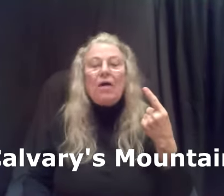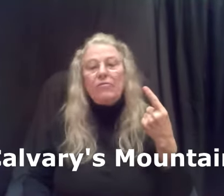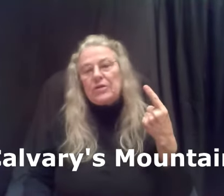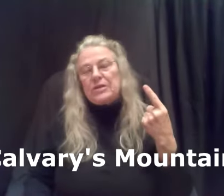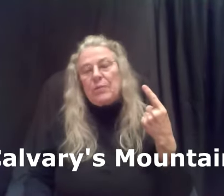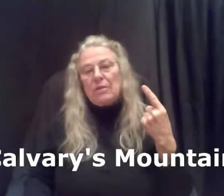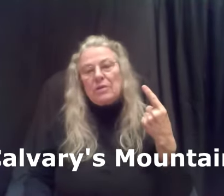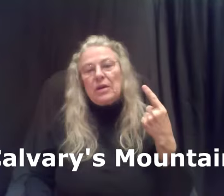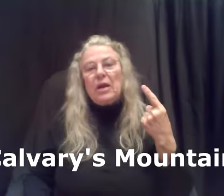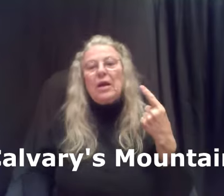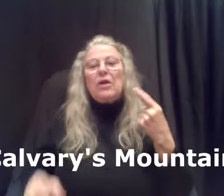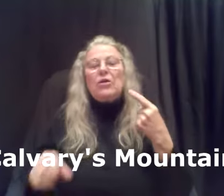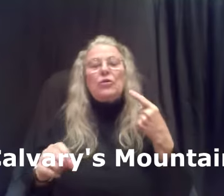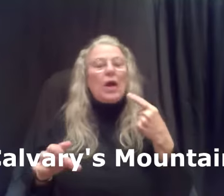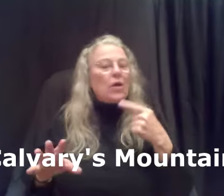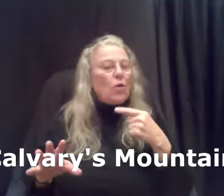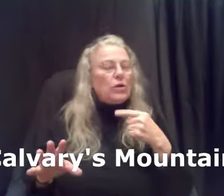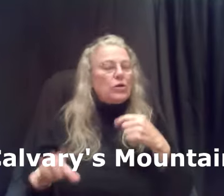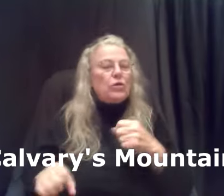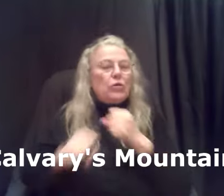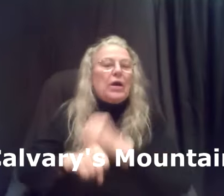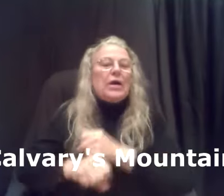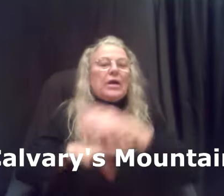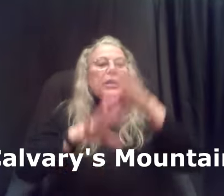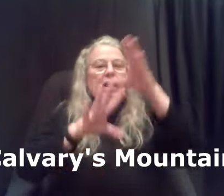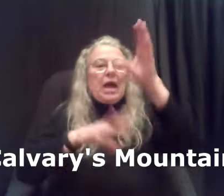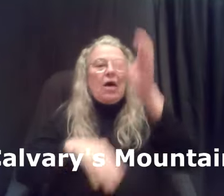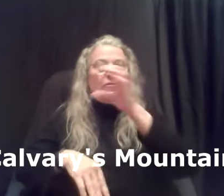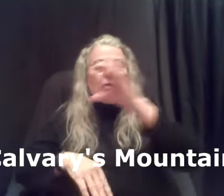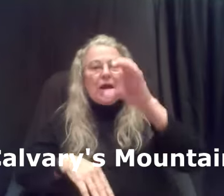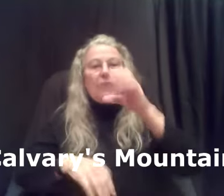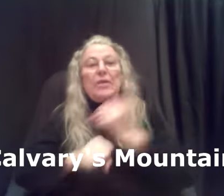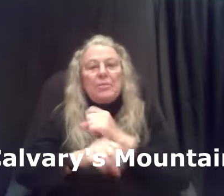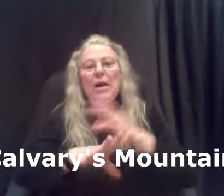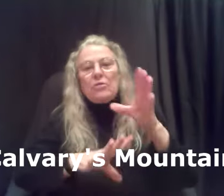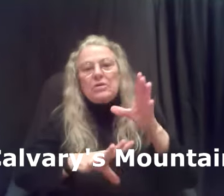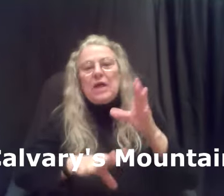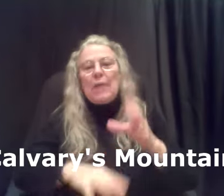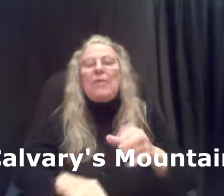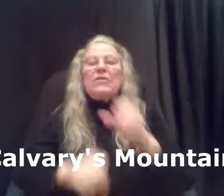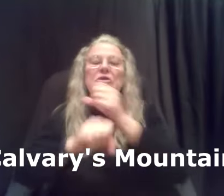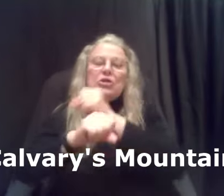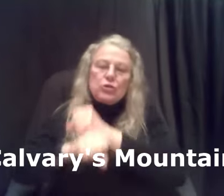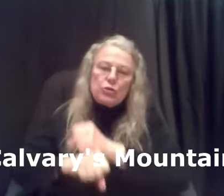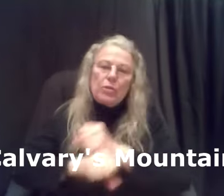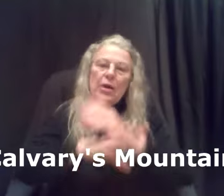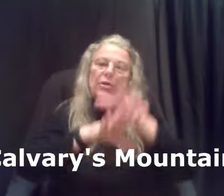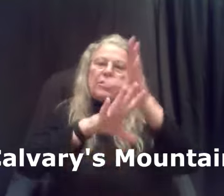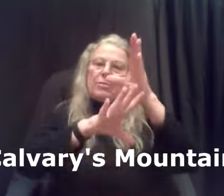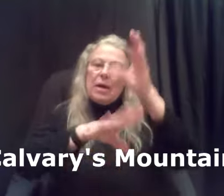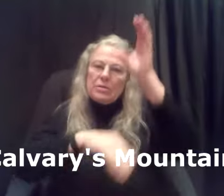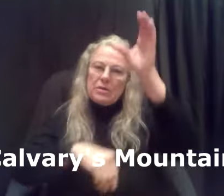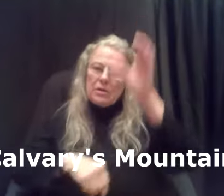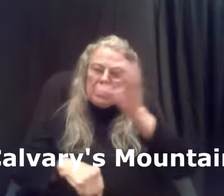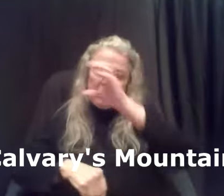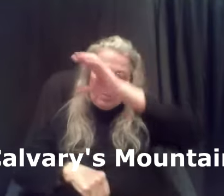Calvary's mountain. You're not going to do Calvary and then mountain on top of it. Just do mountain of